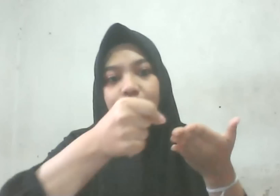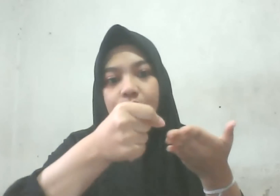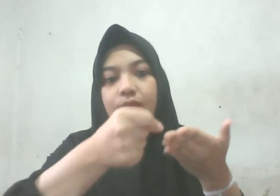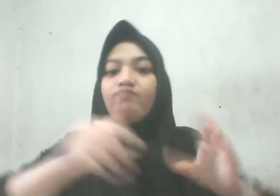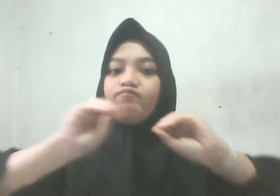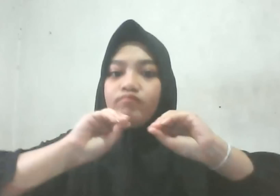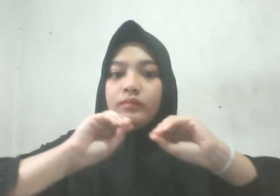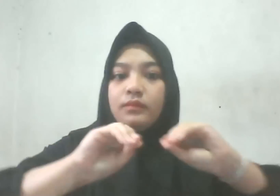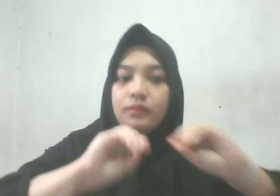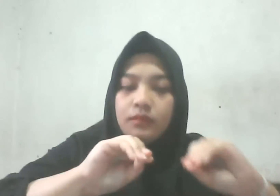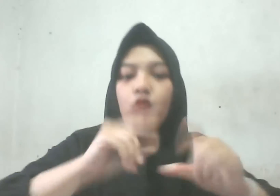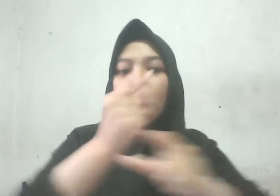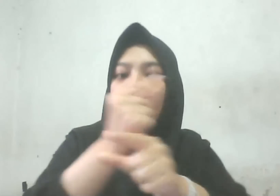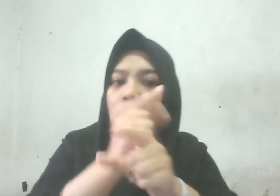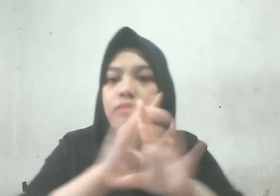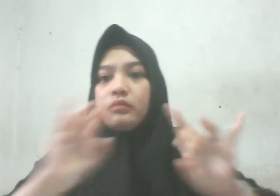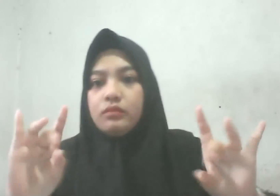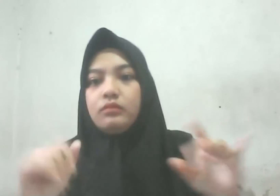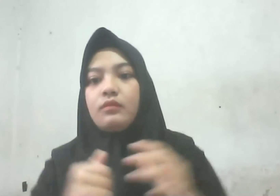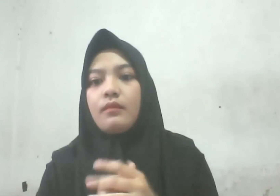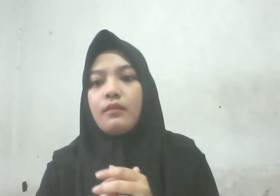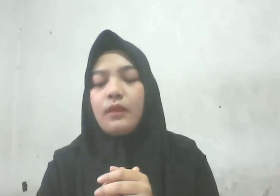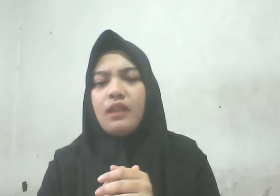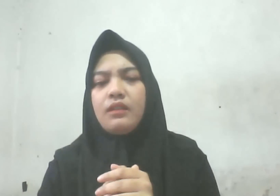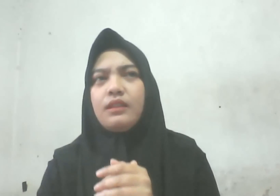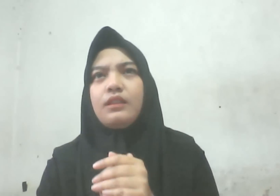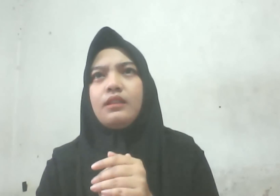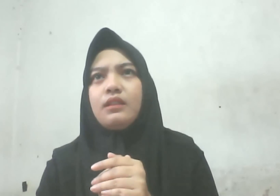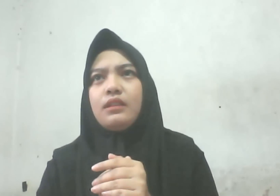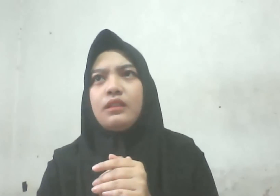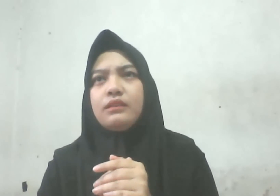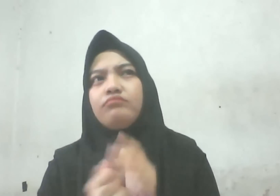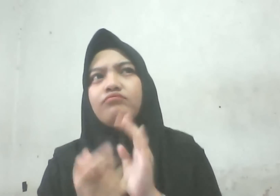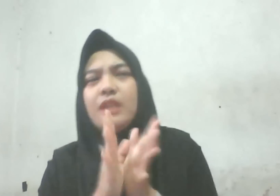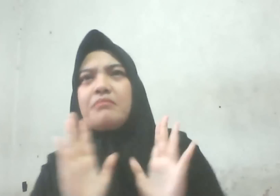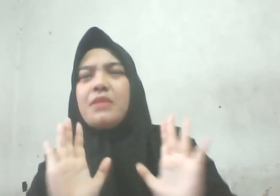educational providers, and so on, too often when those kind of people